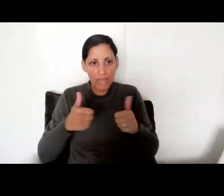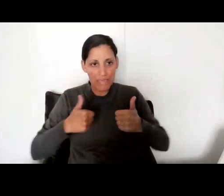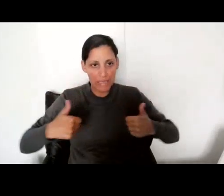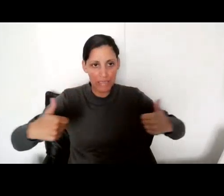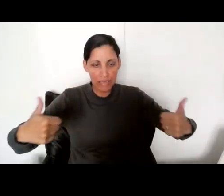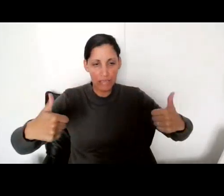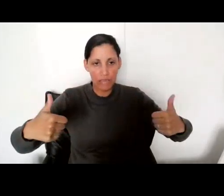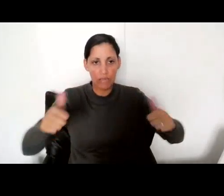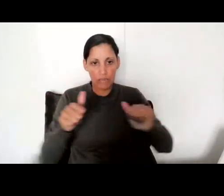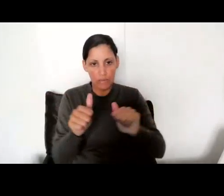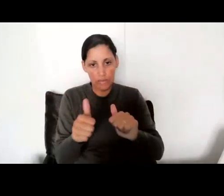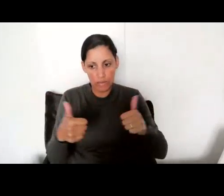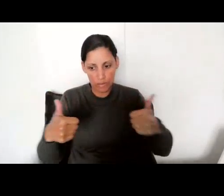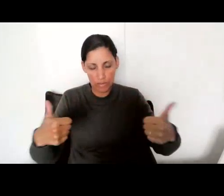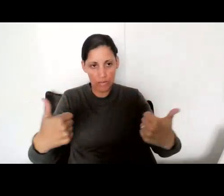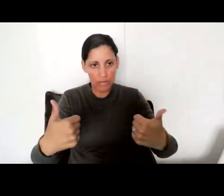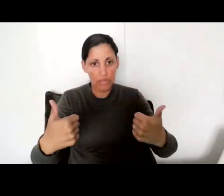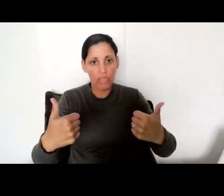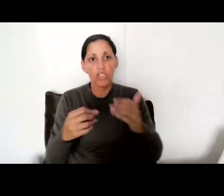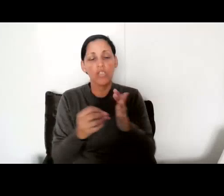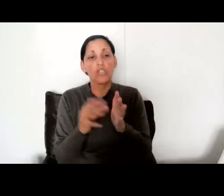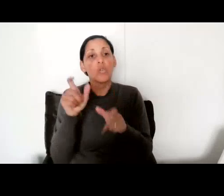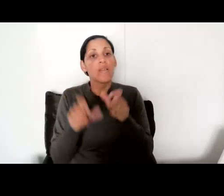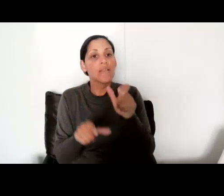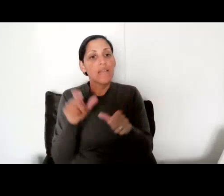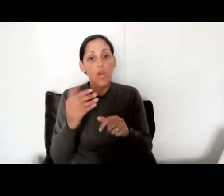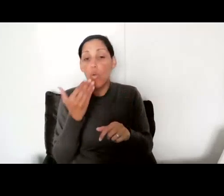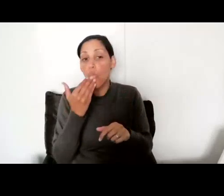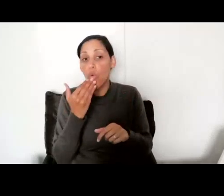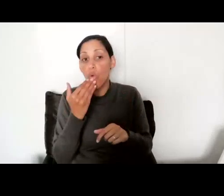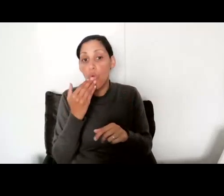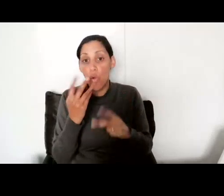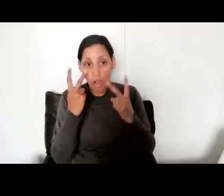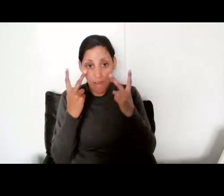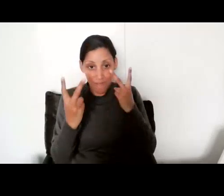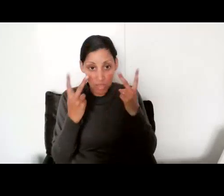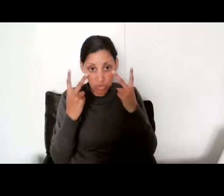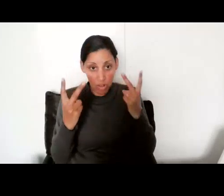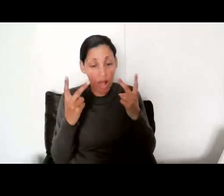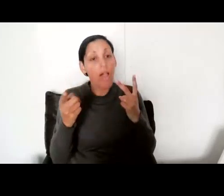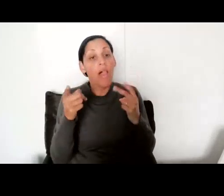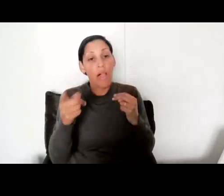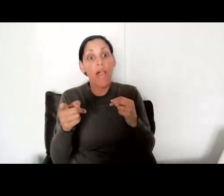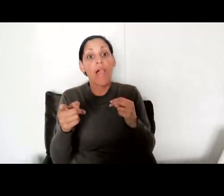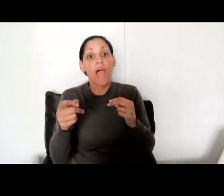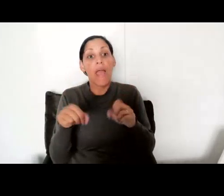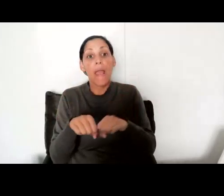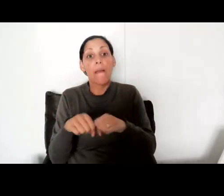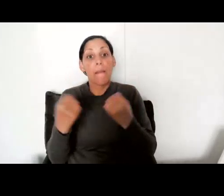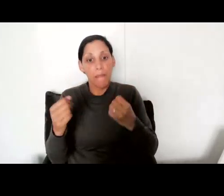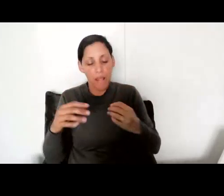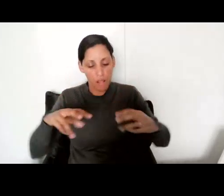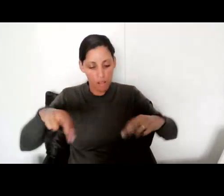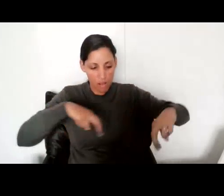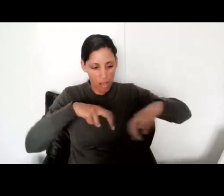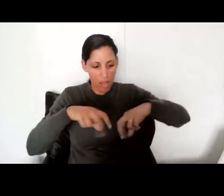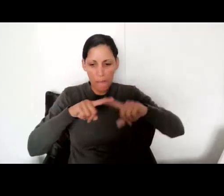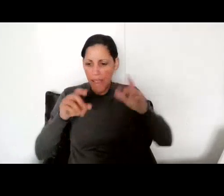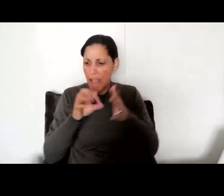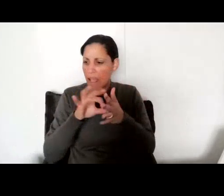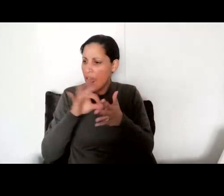a way that the students with visual impairment are able to navigate. But because the cleaners don't know about that, when they come,